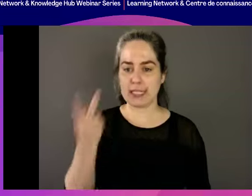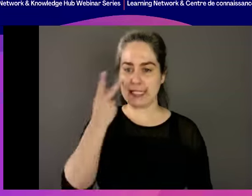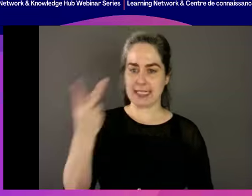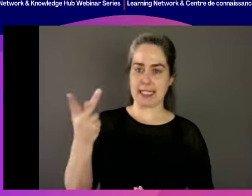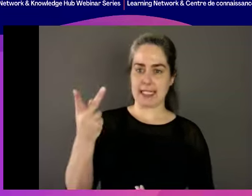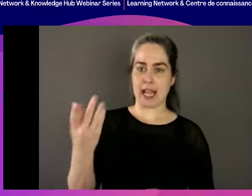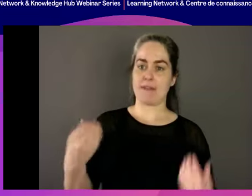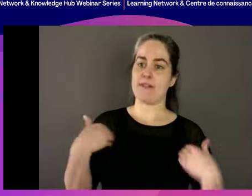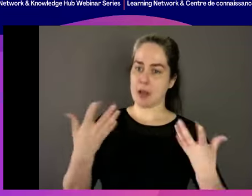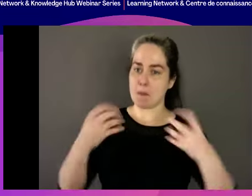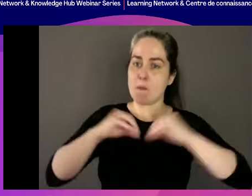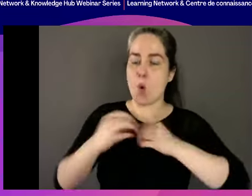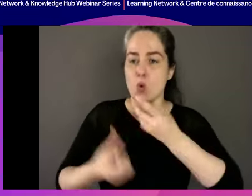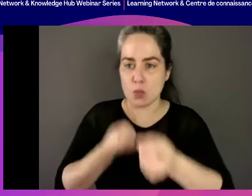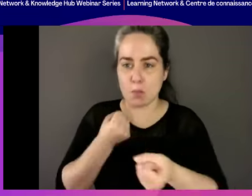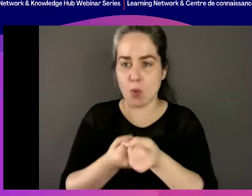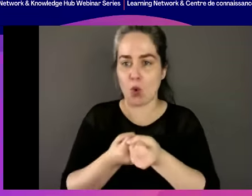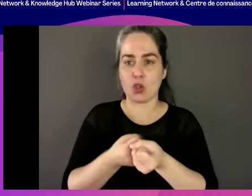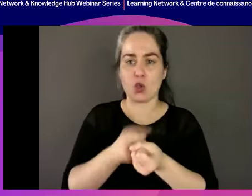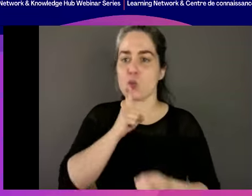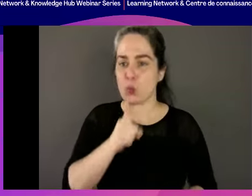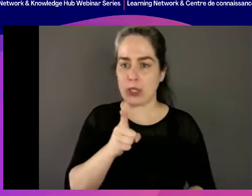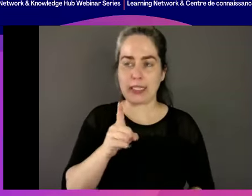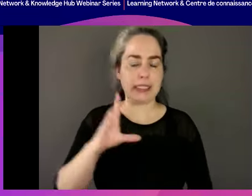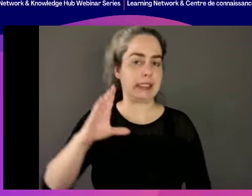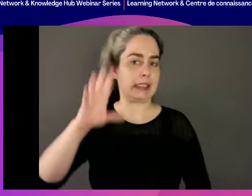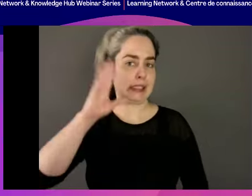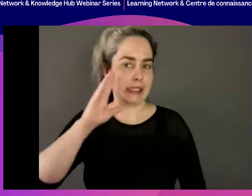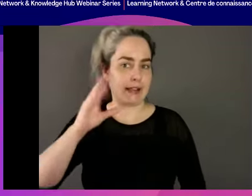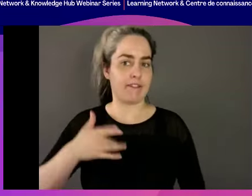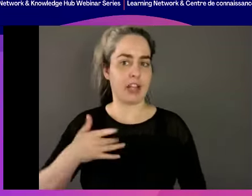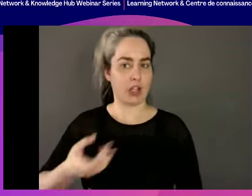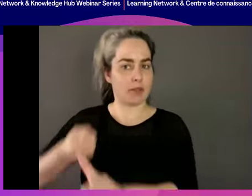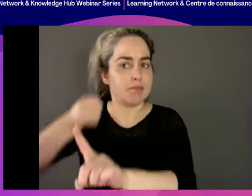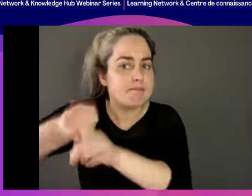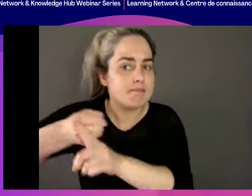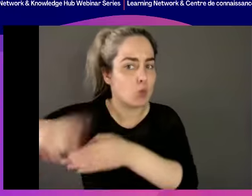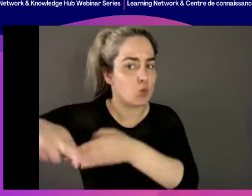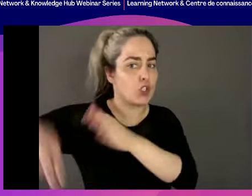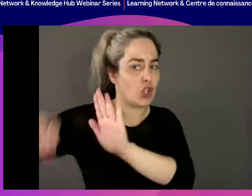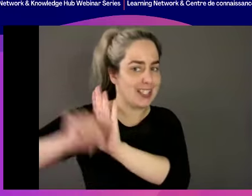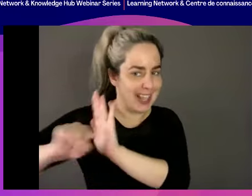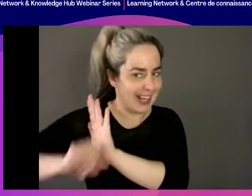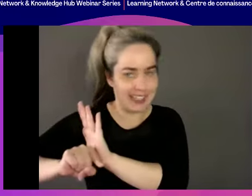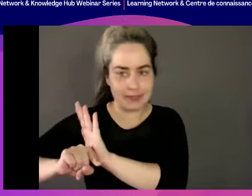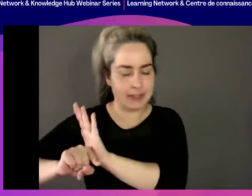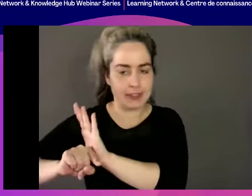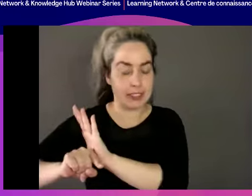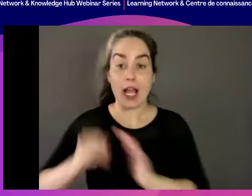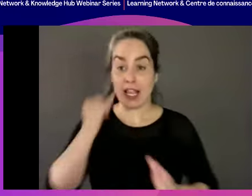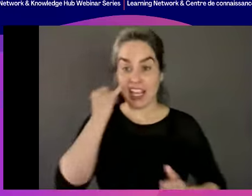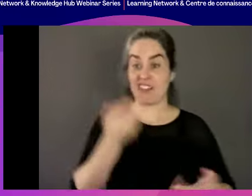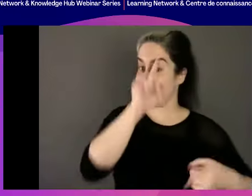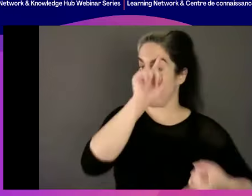against those negative effects. So they don't see the harms as much as those who reported low kind of neighborhood